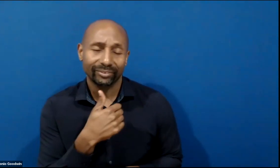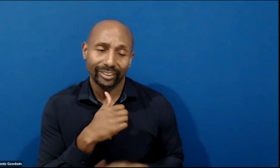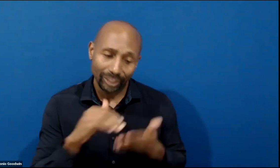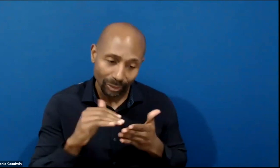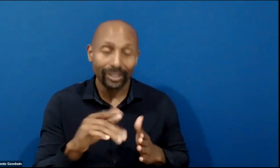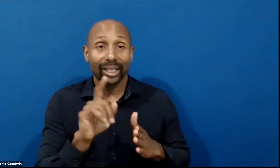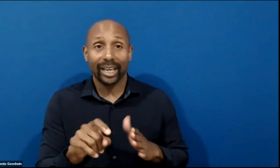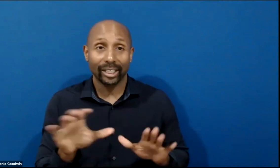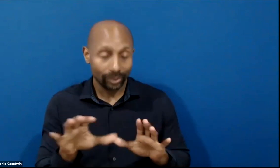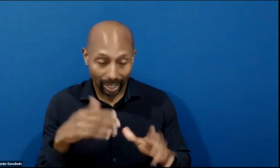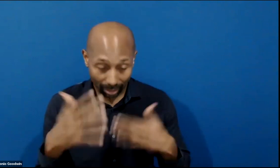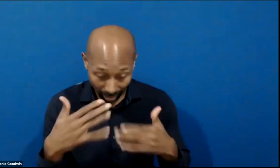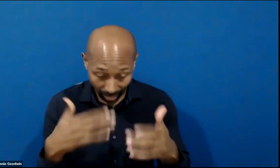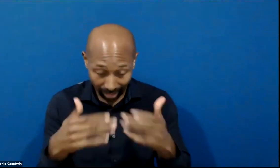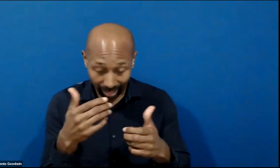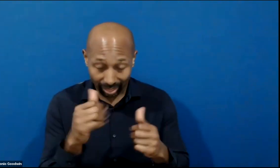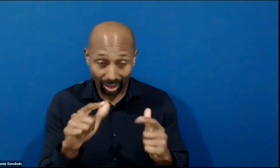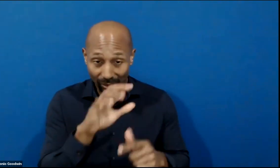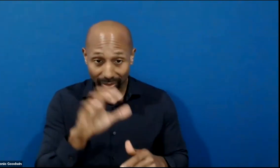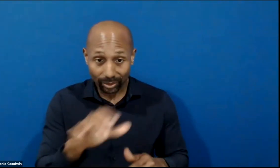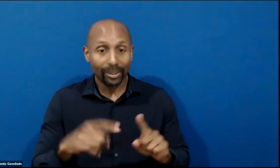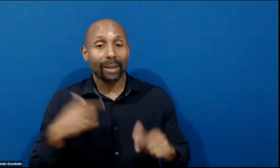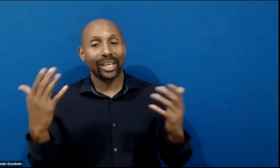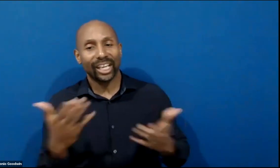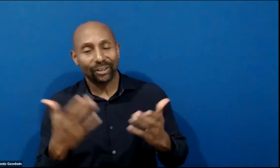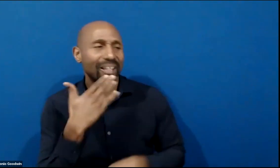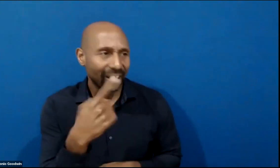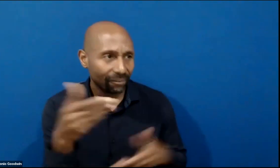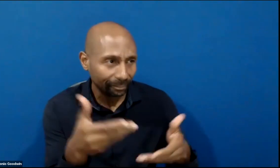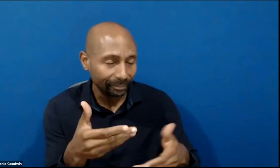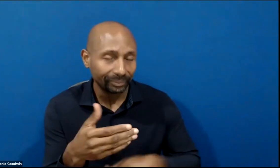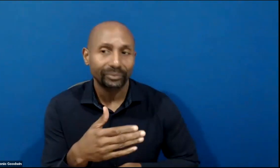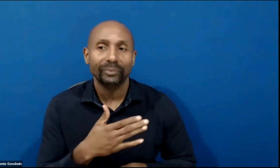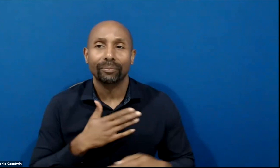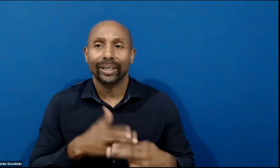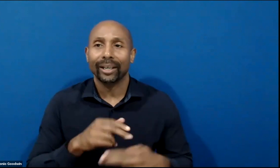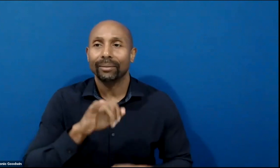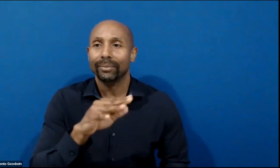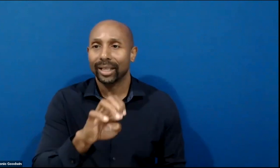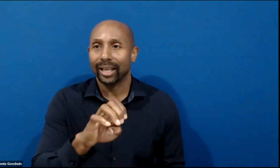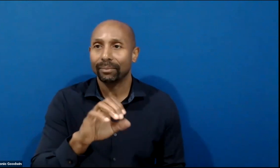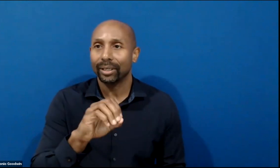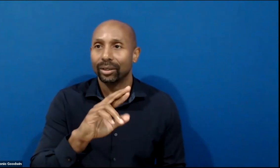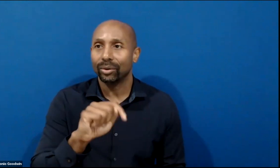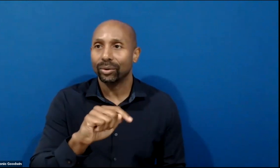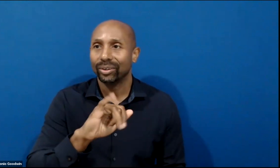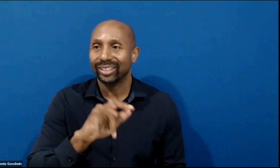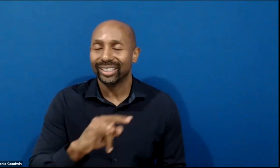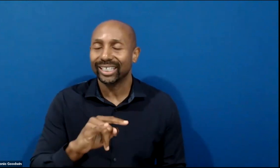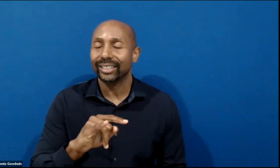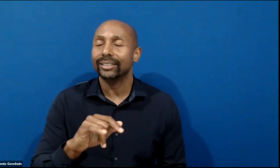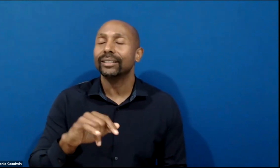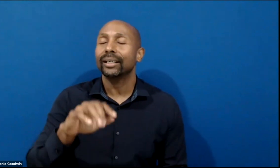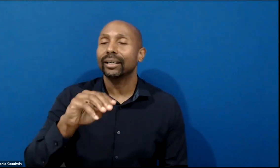I'm very thankful for the invitation. I am Jaime Ortiz Mariño. I'm an architect from Bogotá, Colombia, and I'm